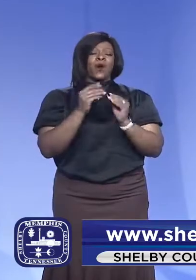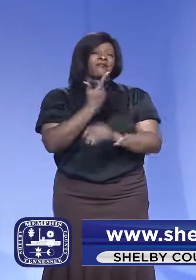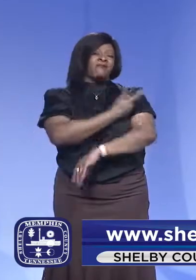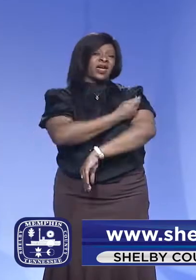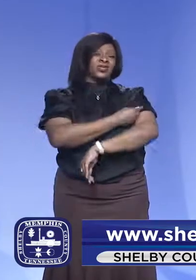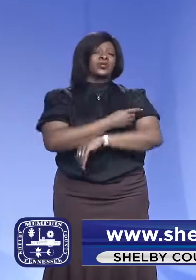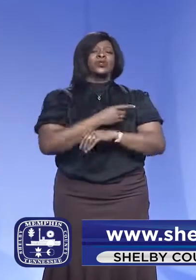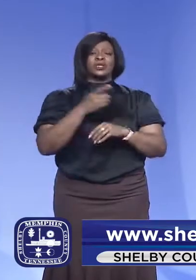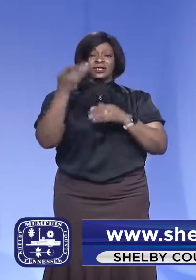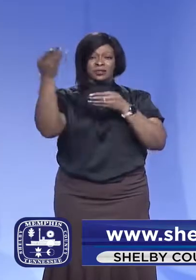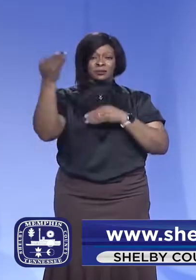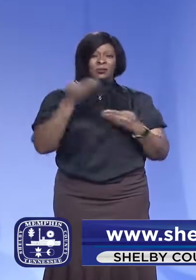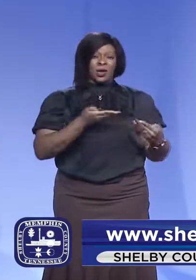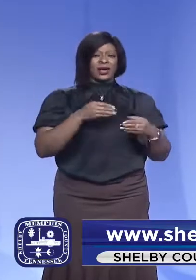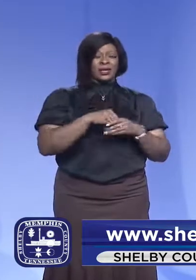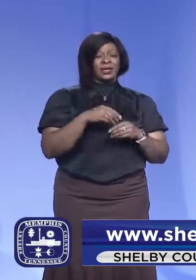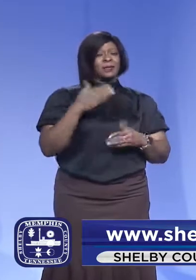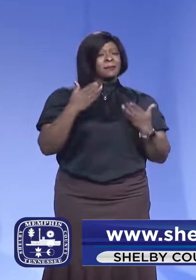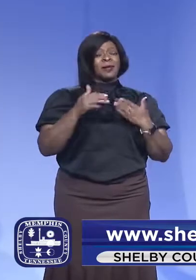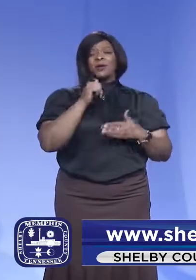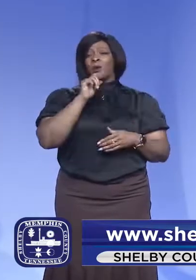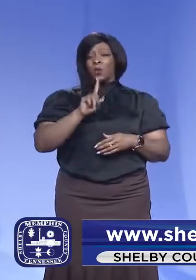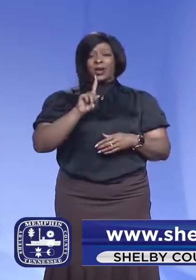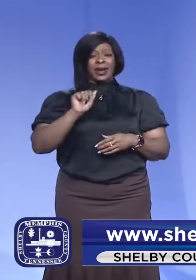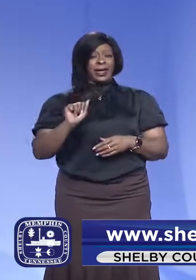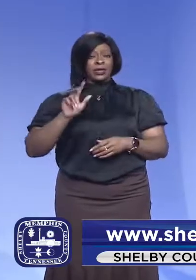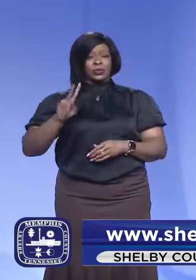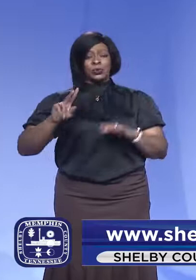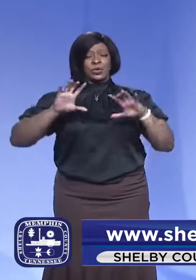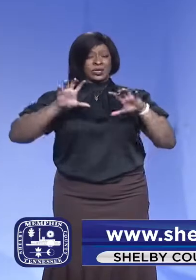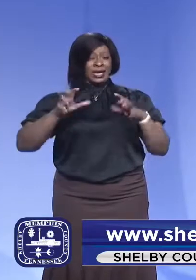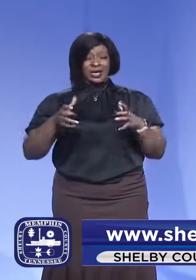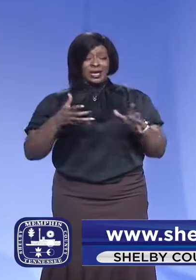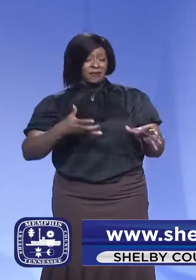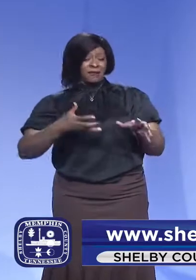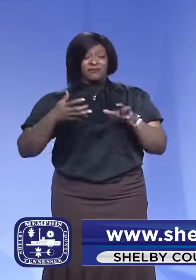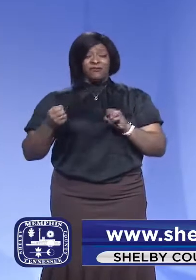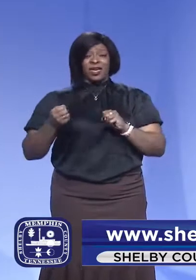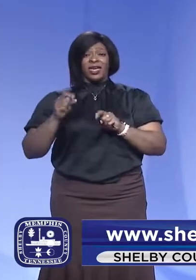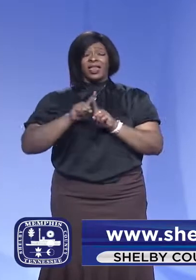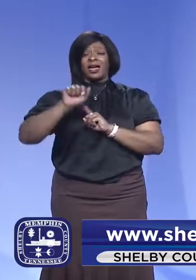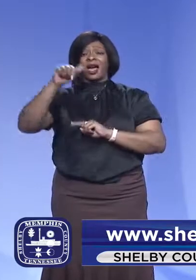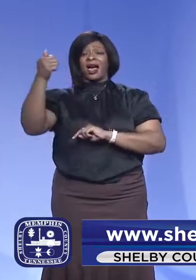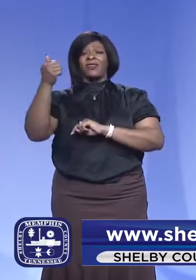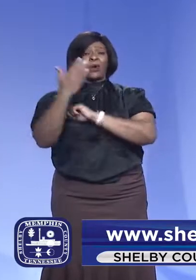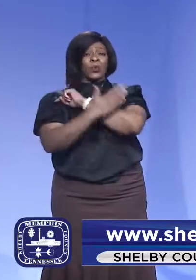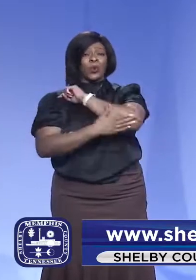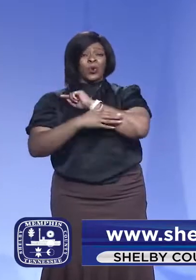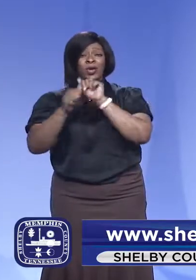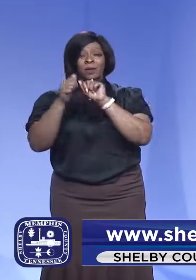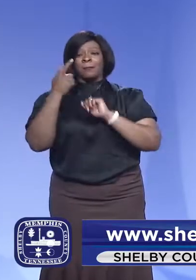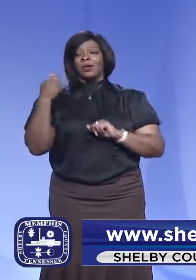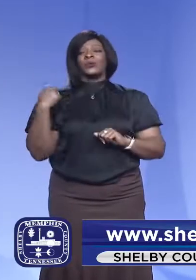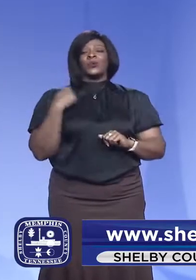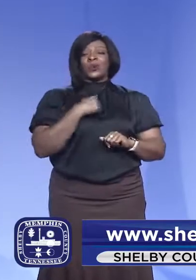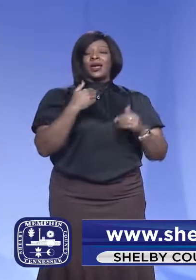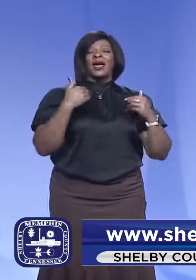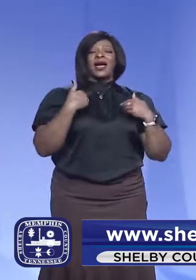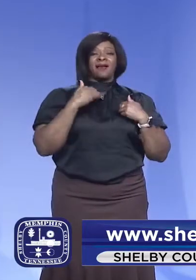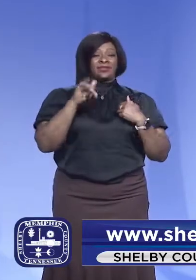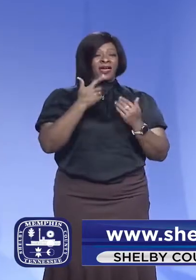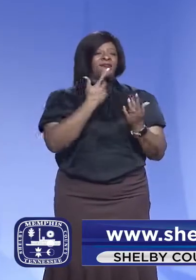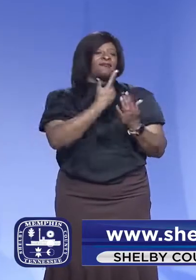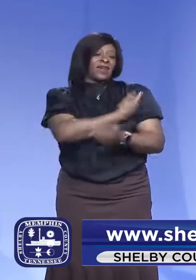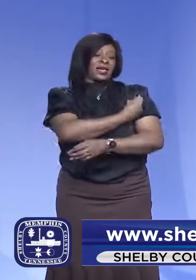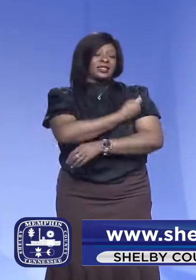to come in. So we may not move to the 1A2 category as quickly as somebody else, in part because we have to have